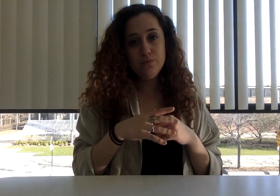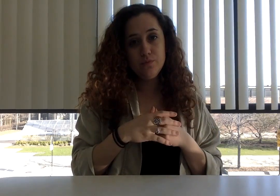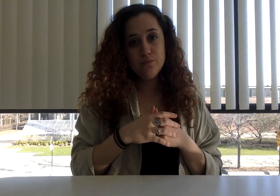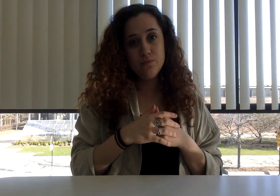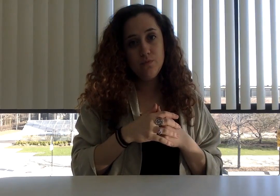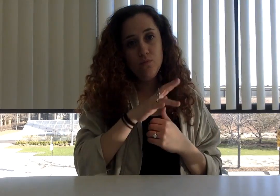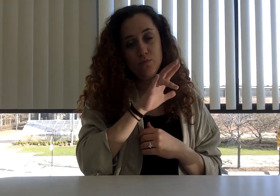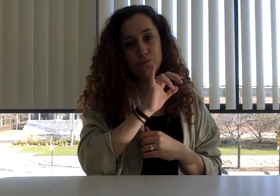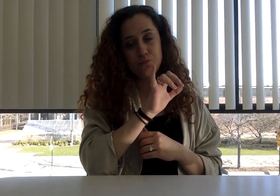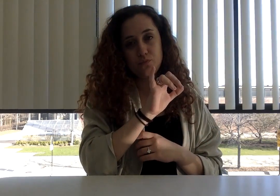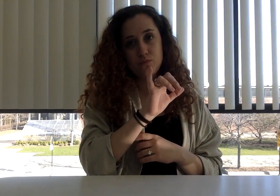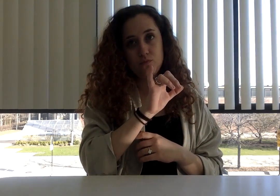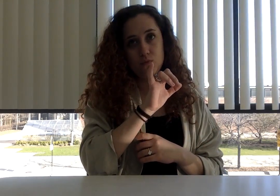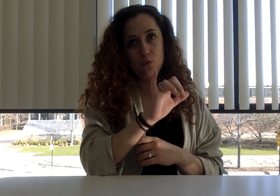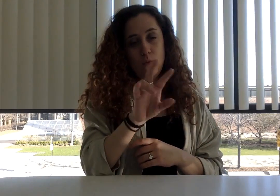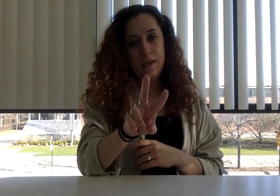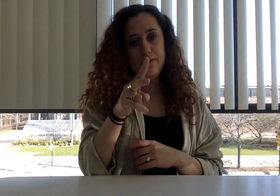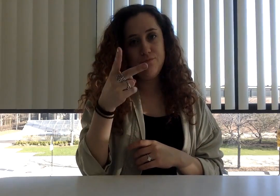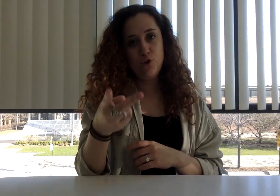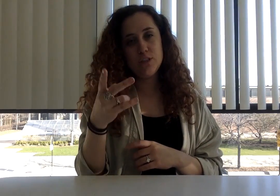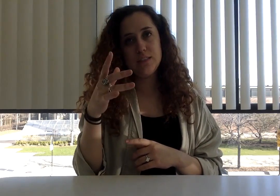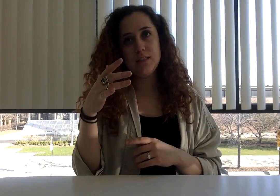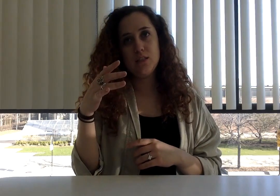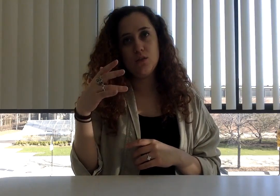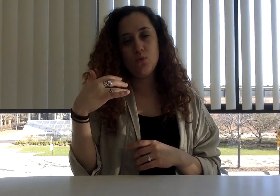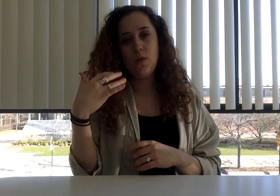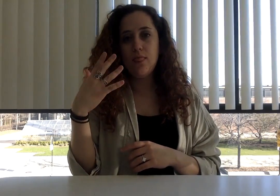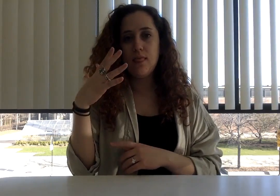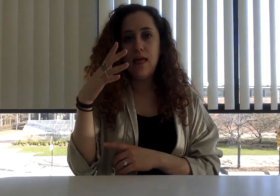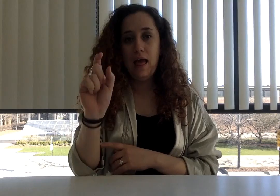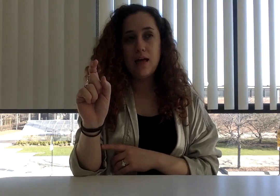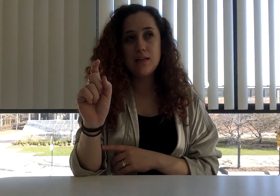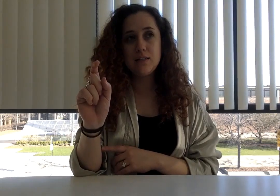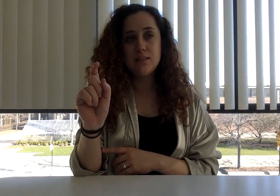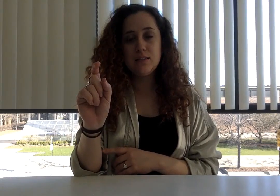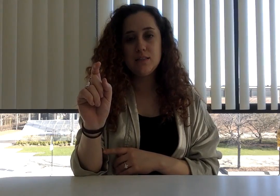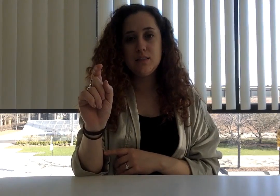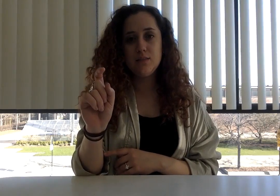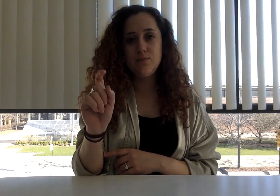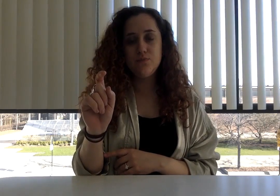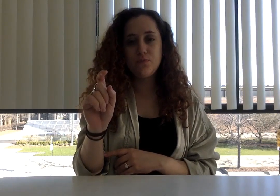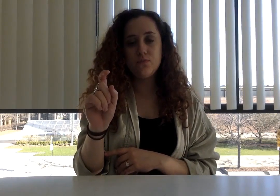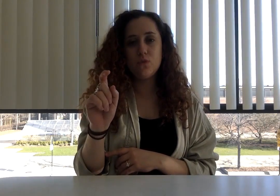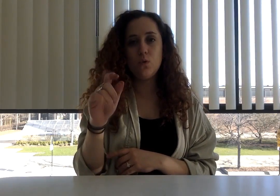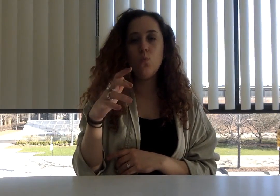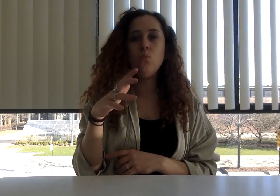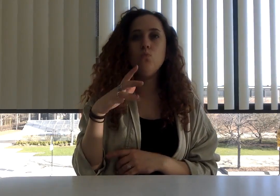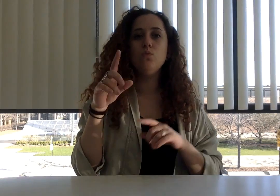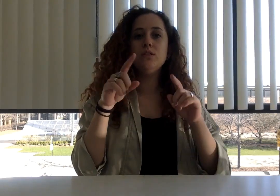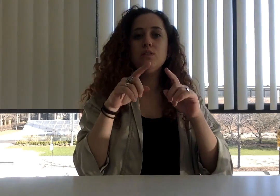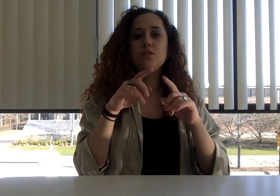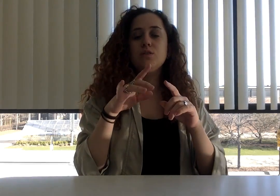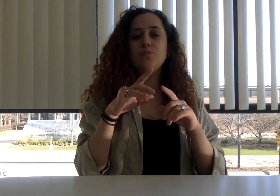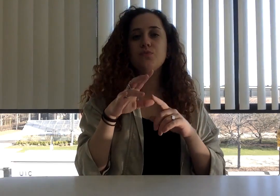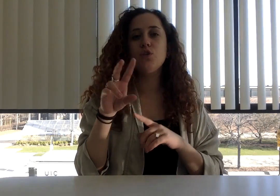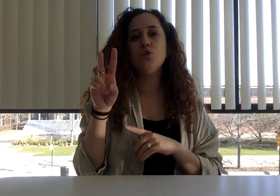varies inversely with x, in this case it wasn't x, it was the square root of x. So I tried being as